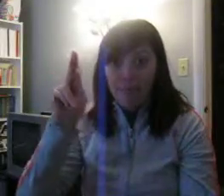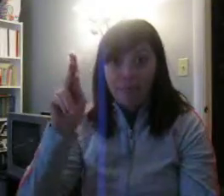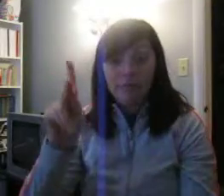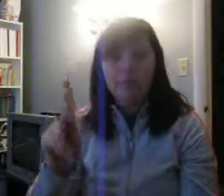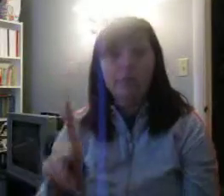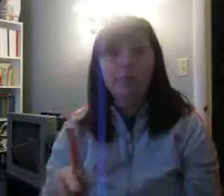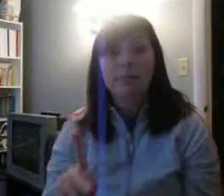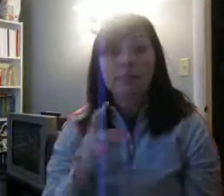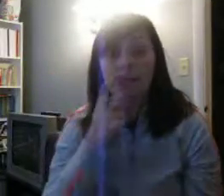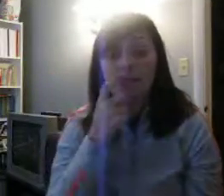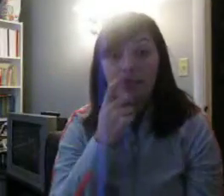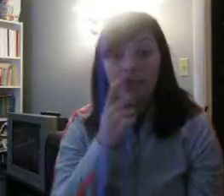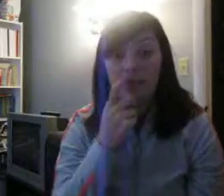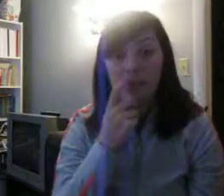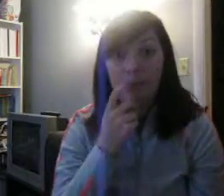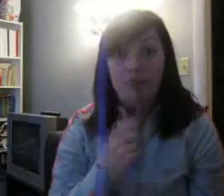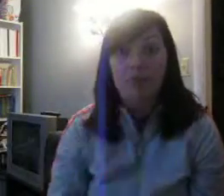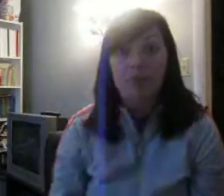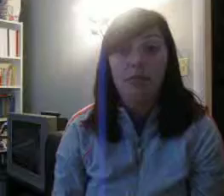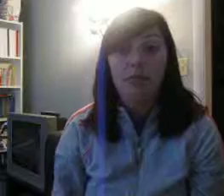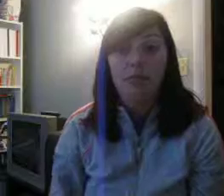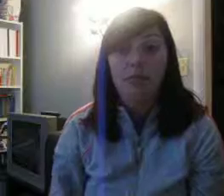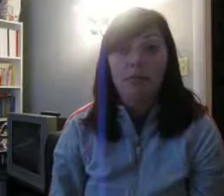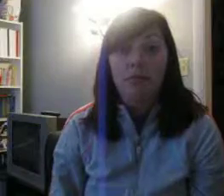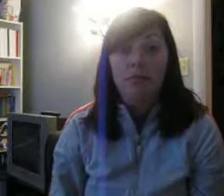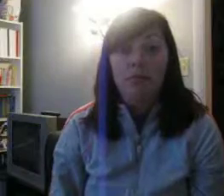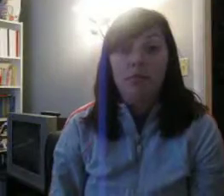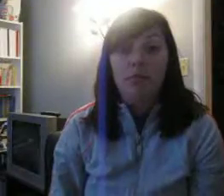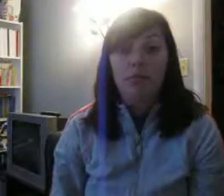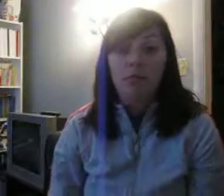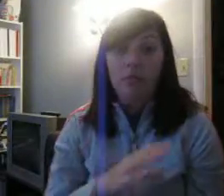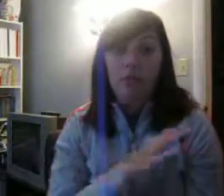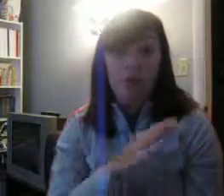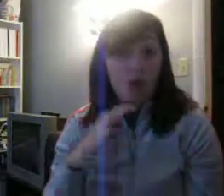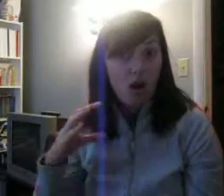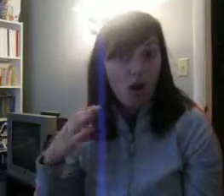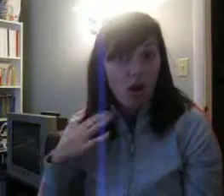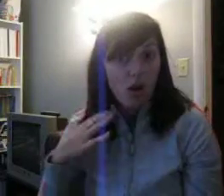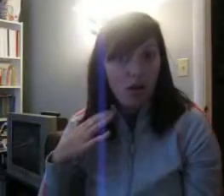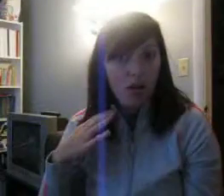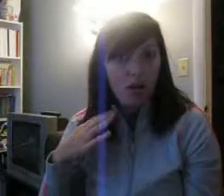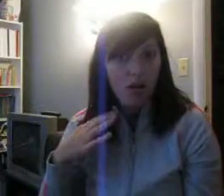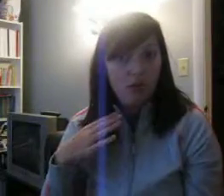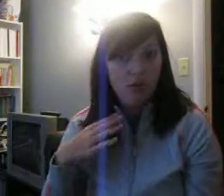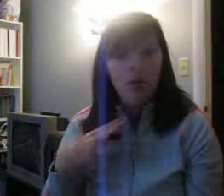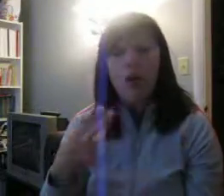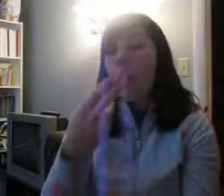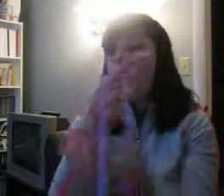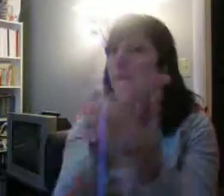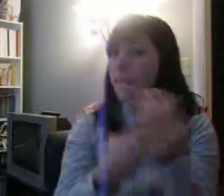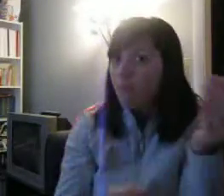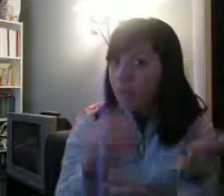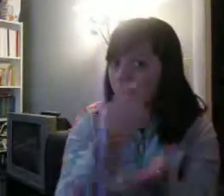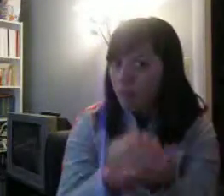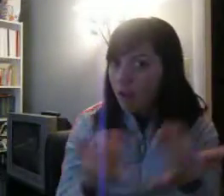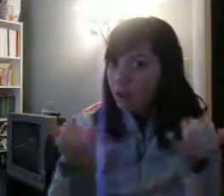each individual section, the House of Representatives and Senate. It gets sent to both at the same